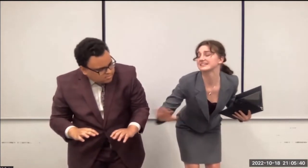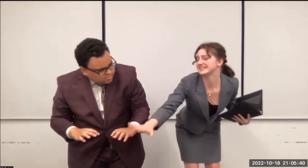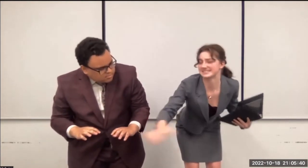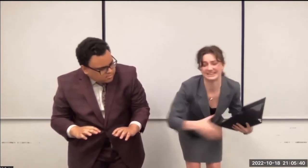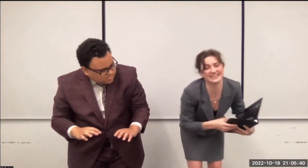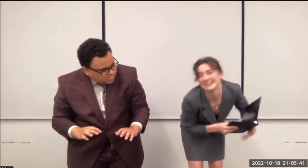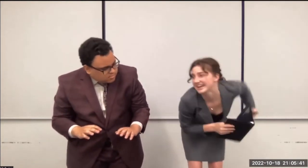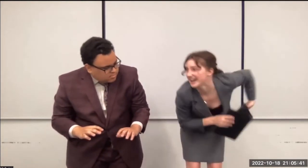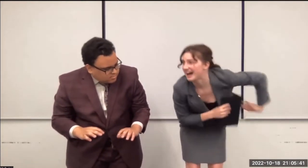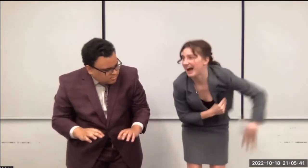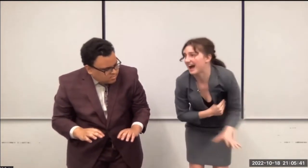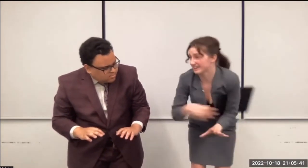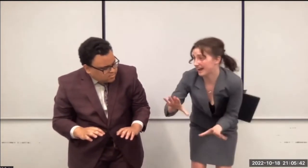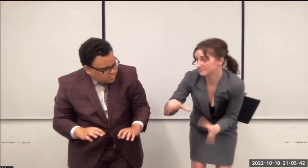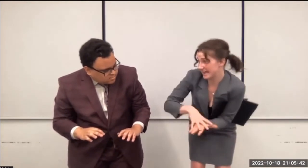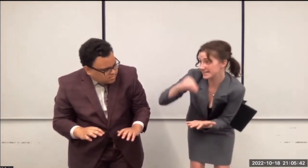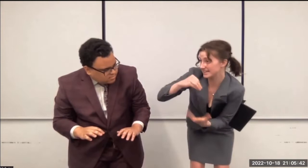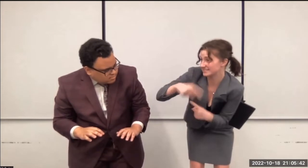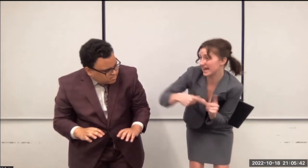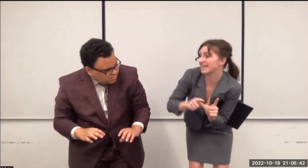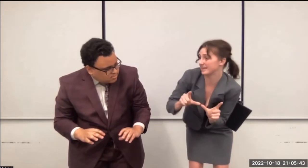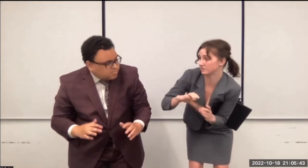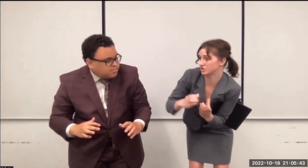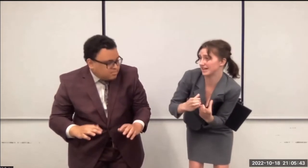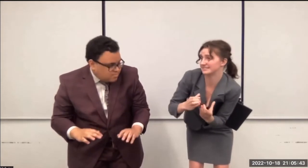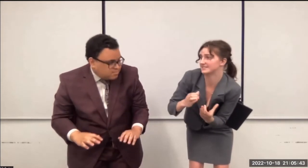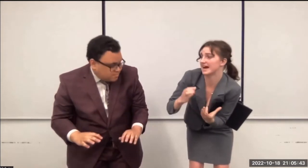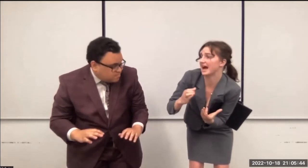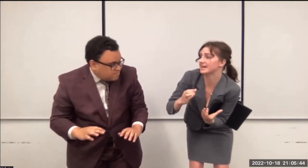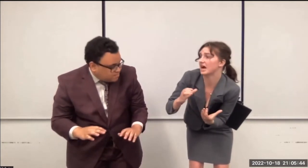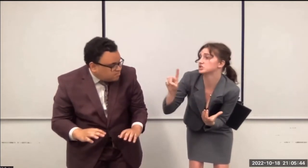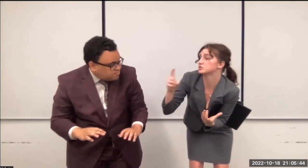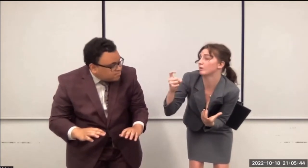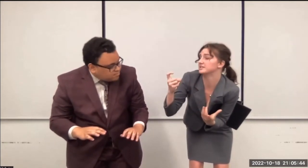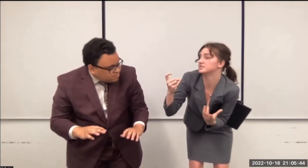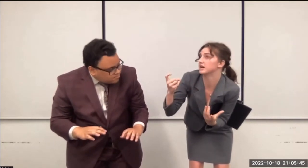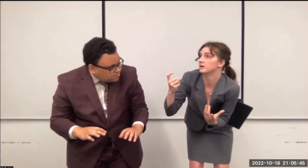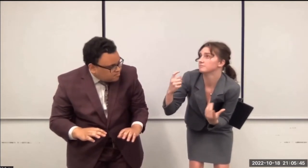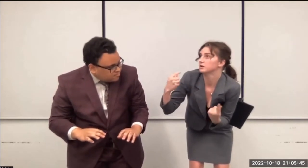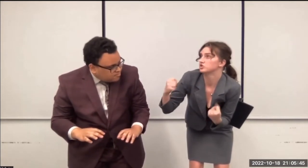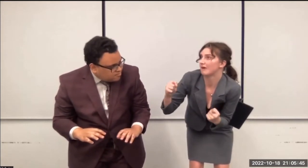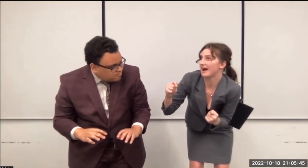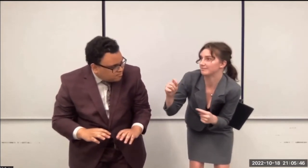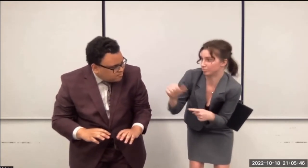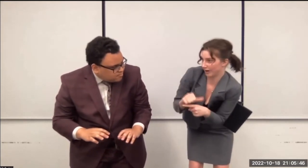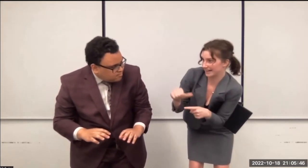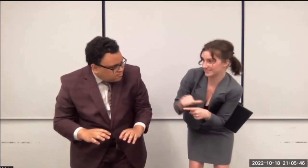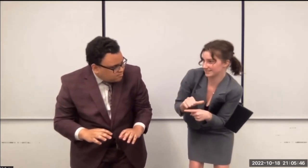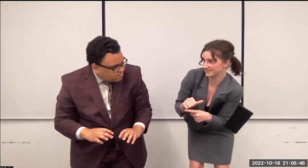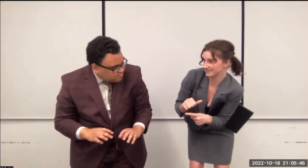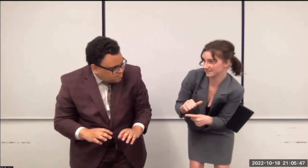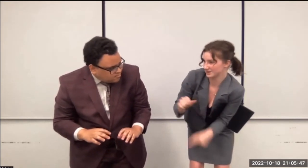Listen, I'm taking sign language classes. I just wanted to try and practice with